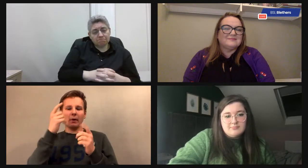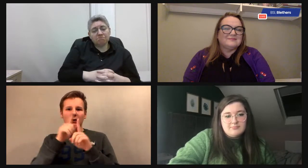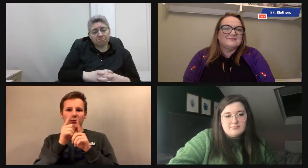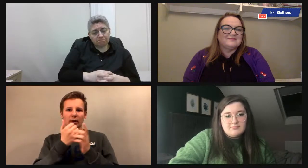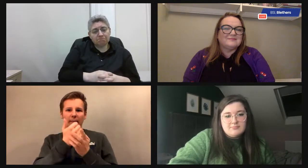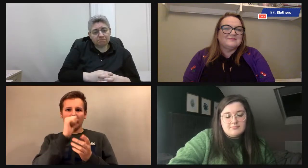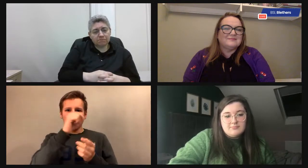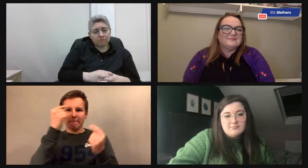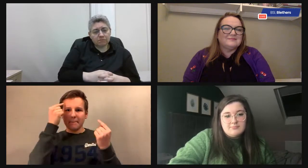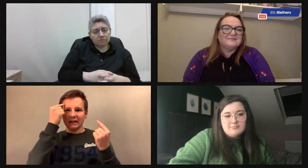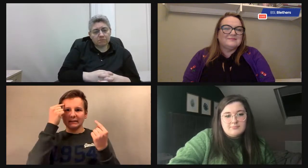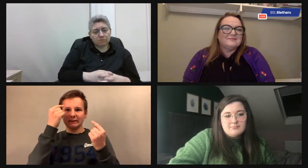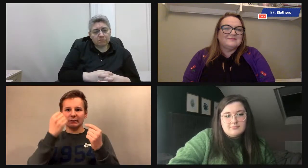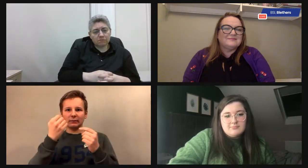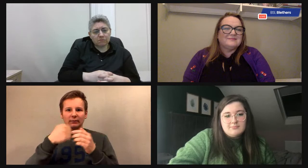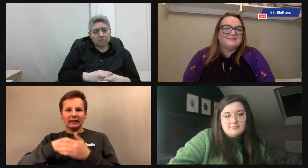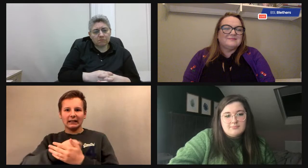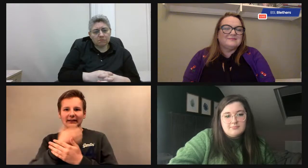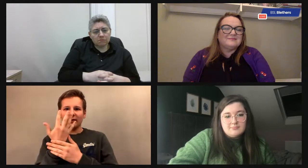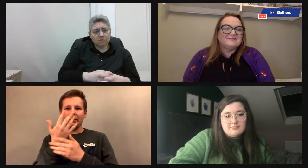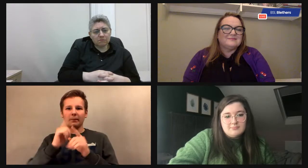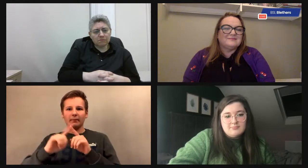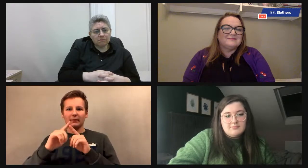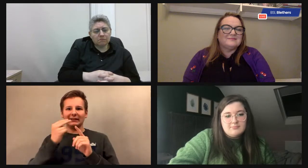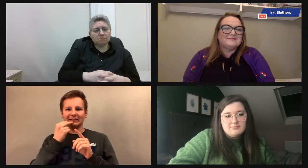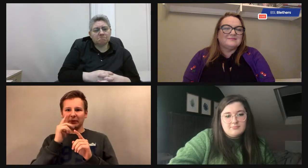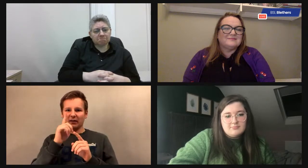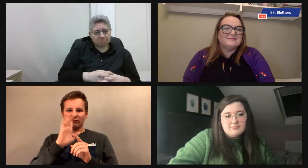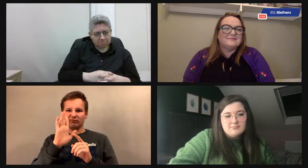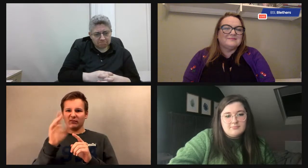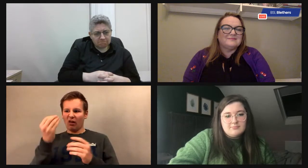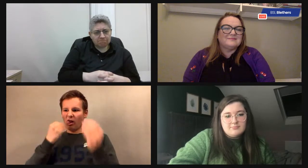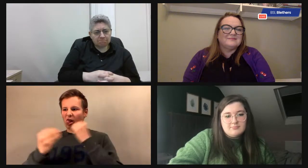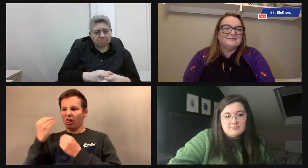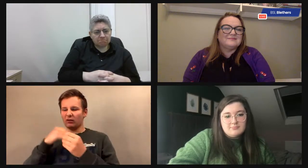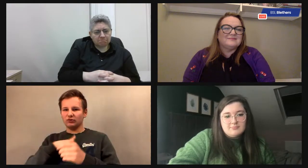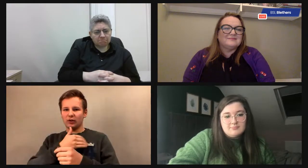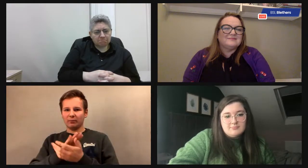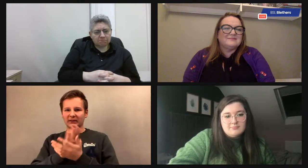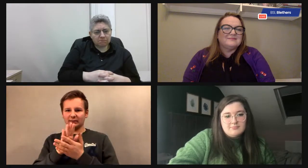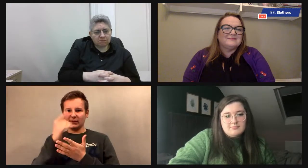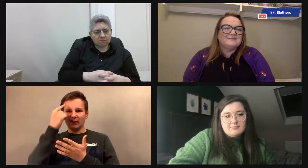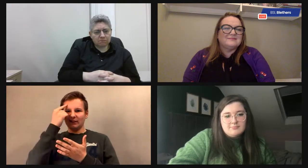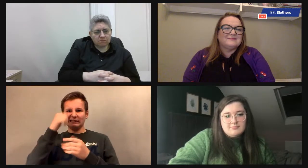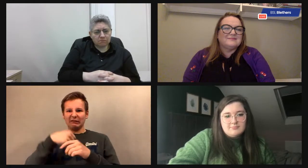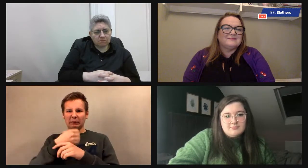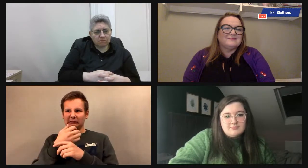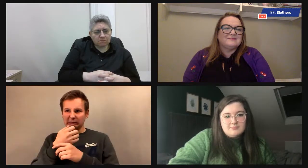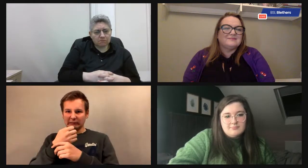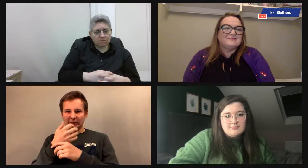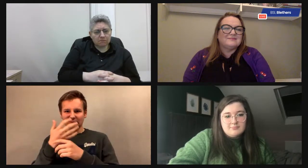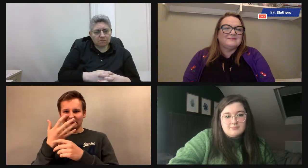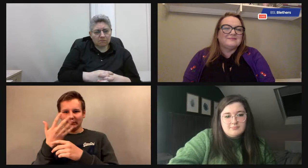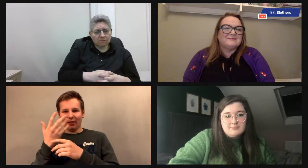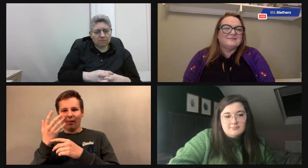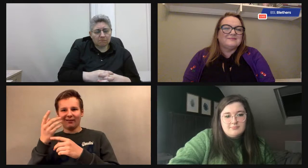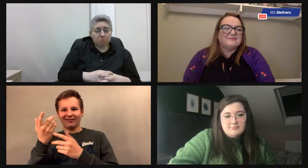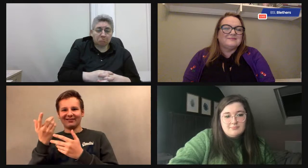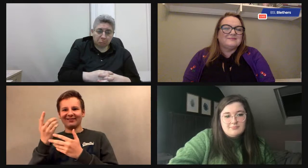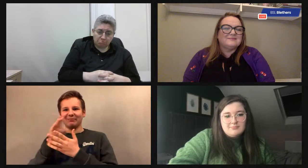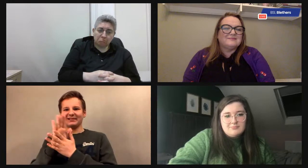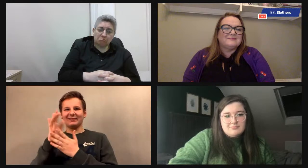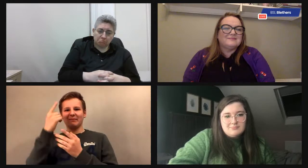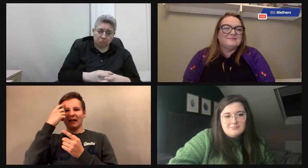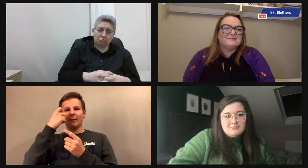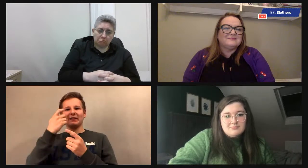having healthy food. And do you think that affects your mental health? Oh yeah, absolutely. So what happens is you start eating all this,